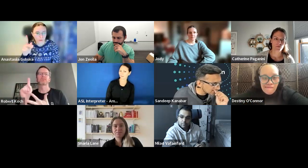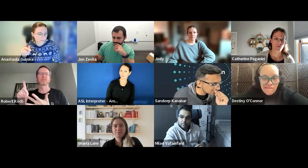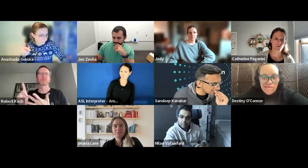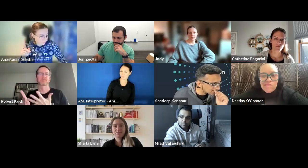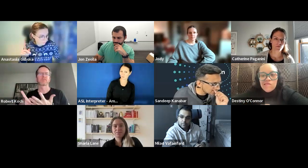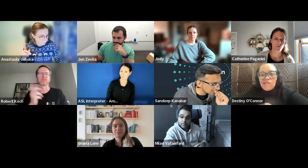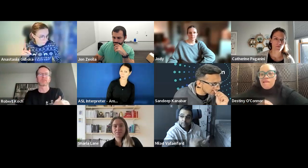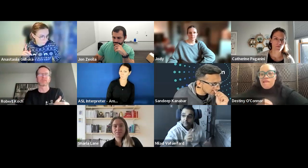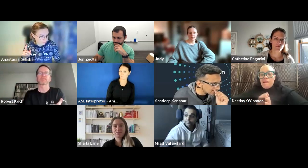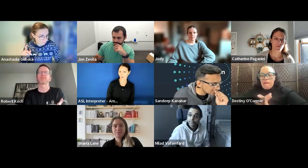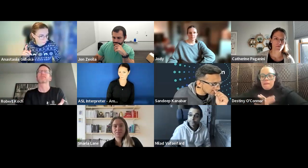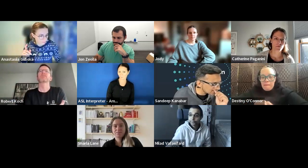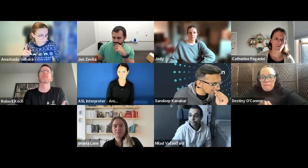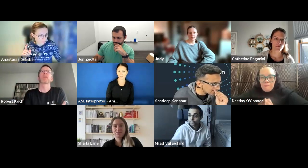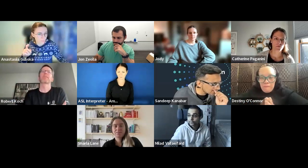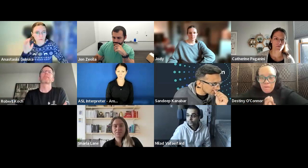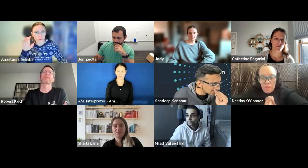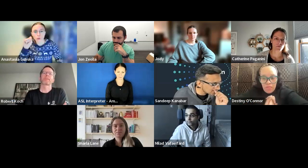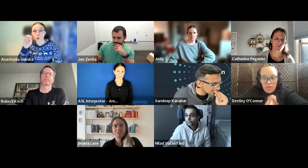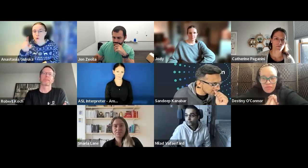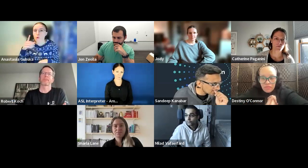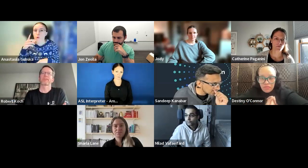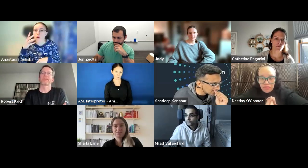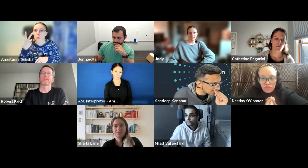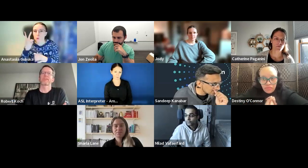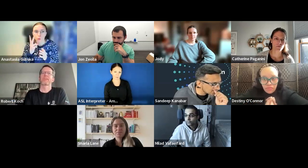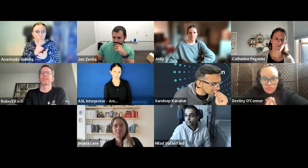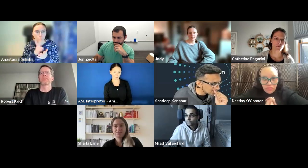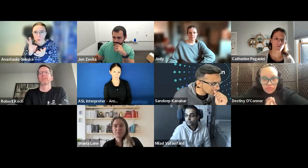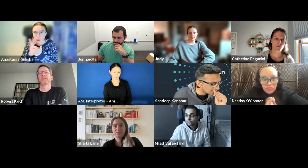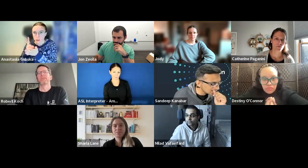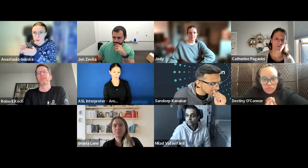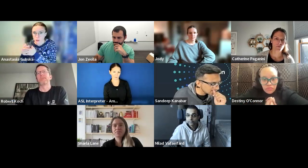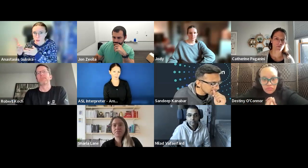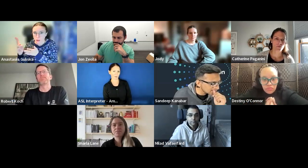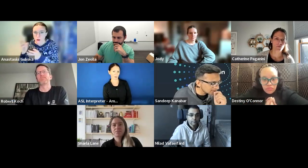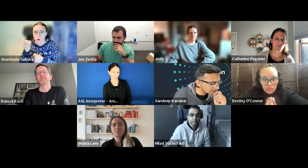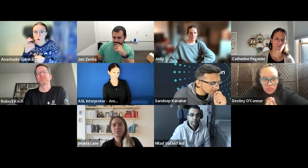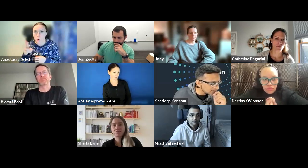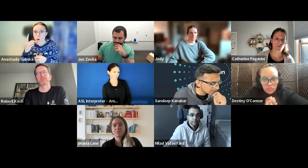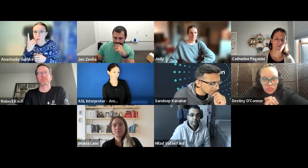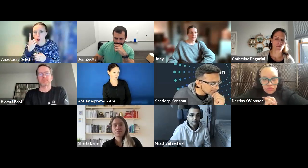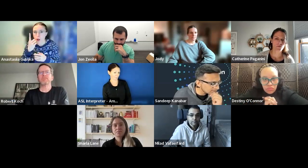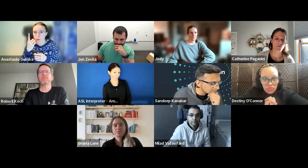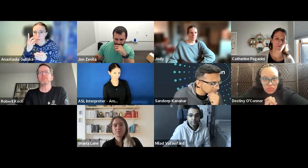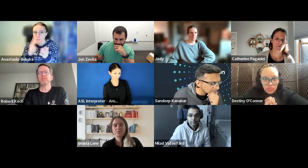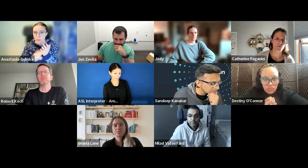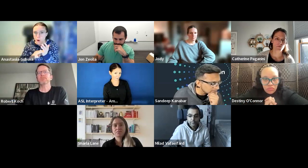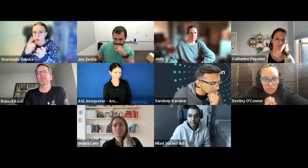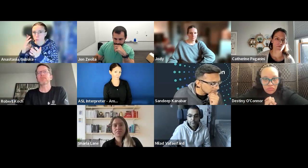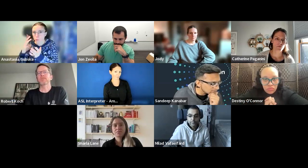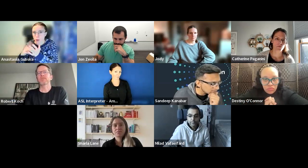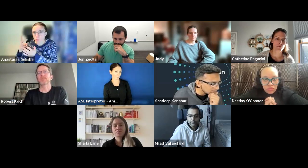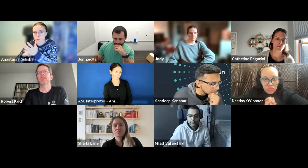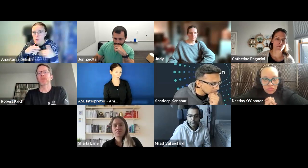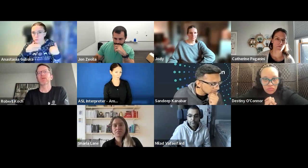feeling like each session being 1 hour would make the most sense in response to that, Anastasia. Okay, so will we do them bi-weekly